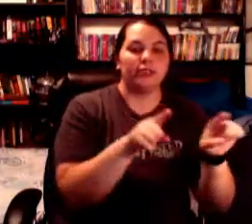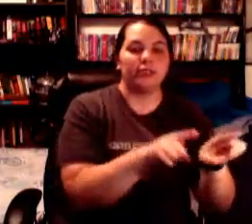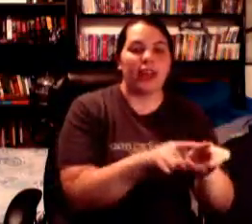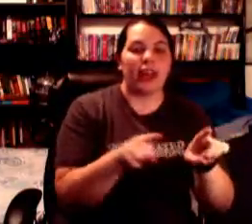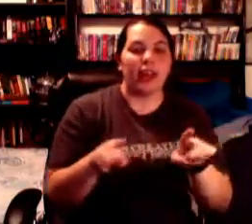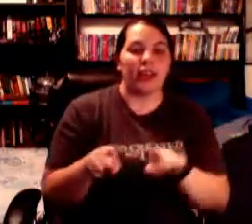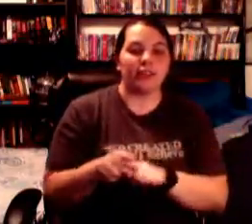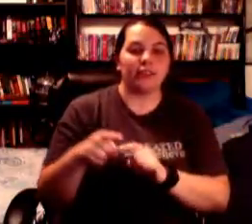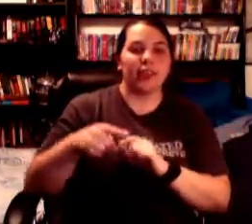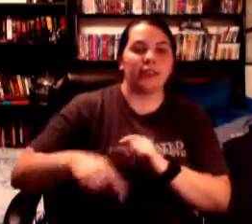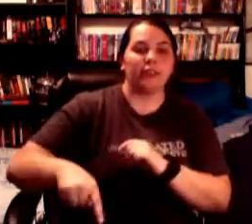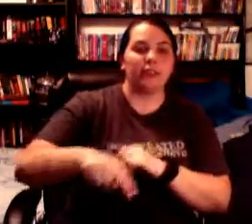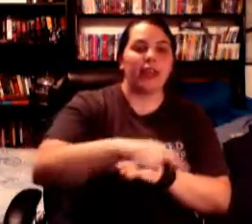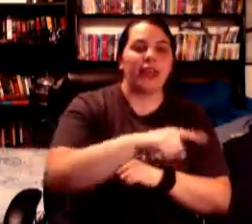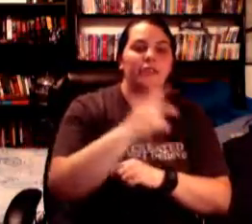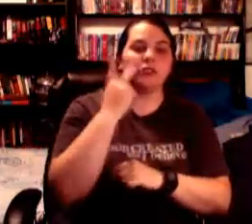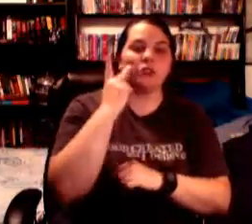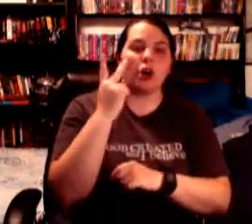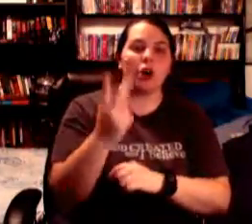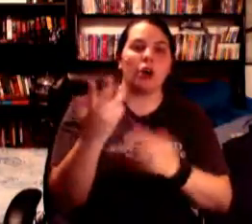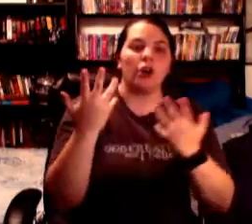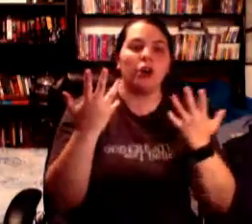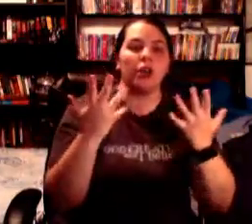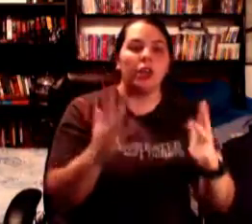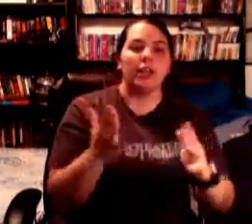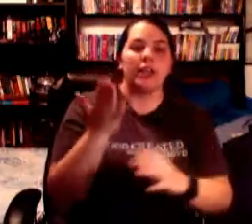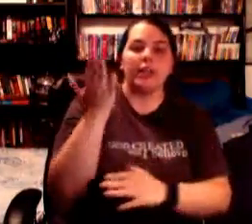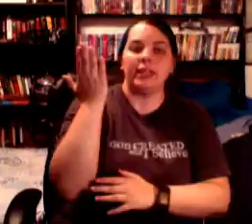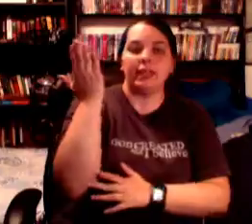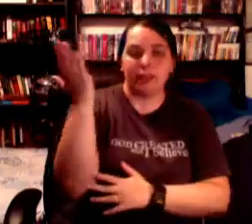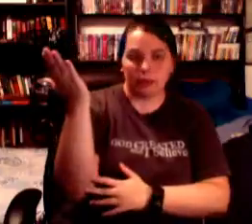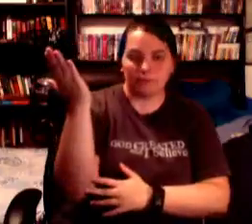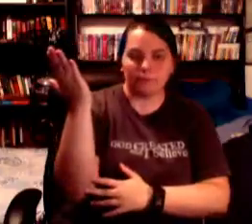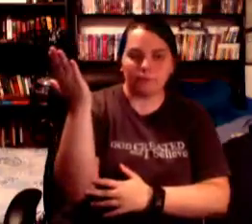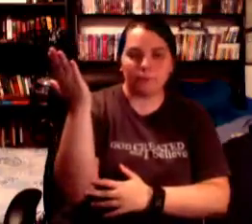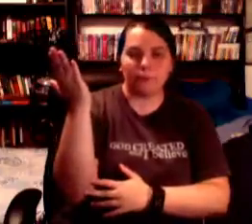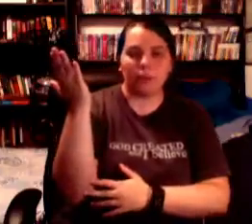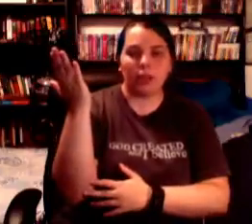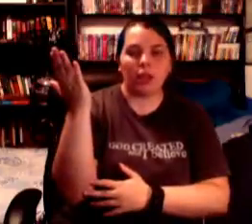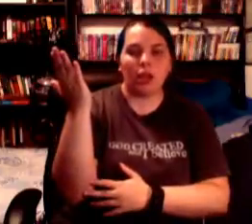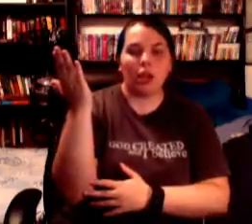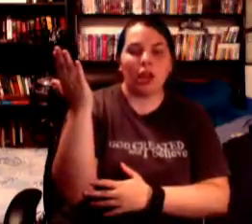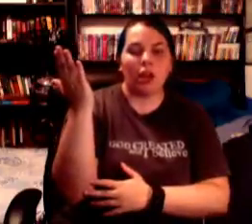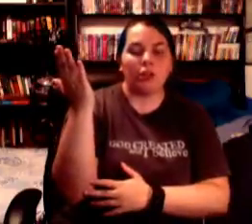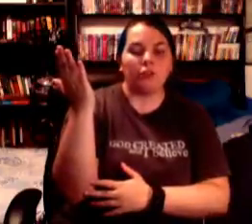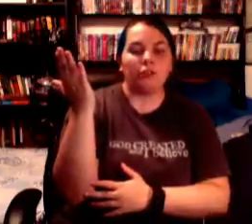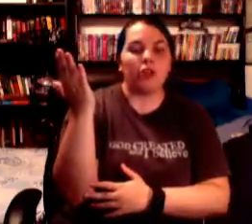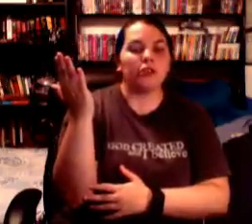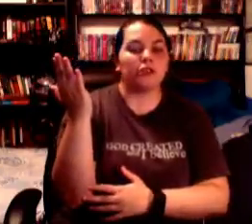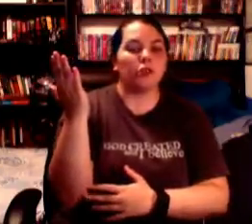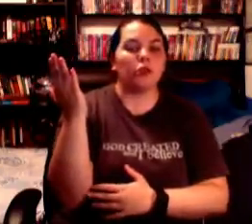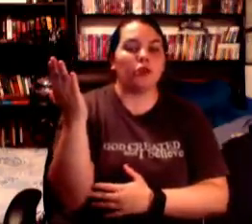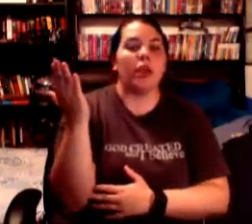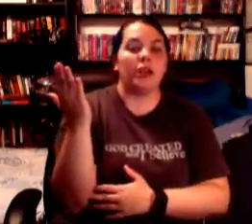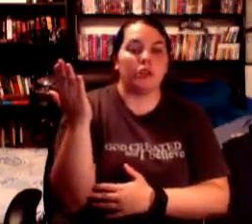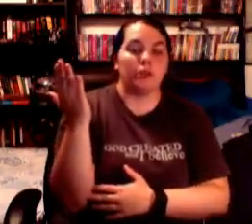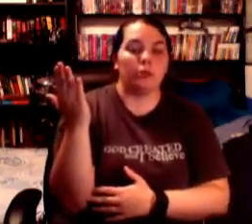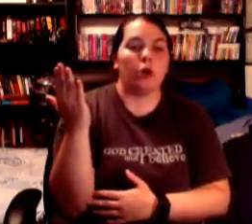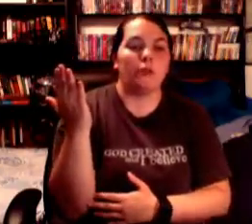just as they saw him. There is no greater